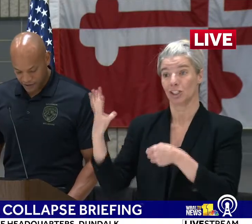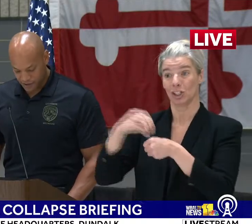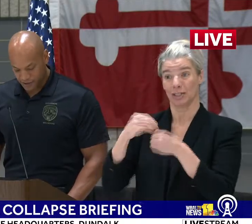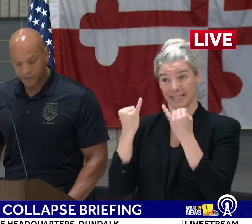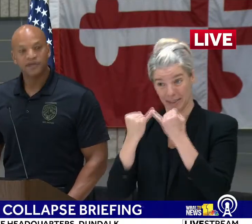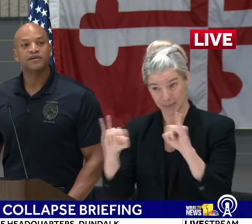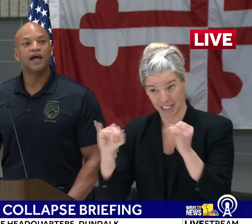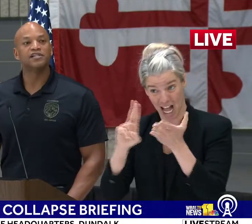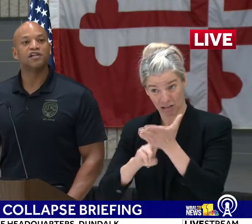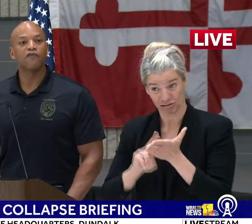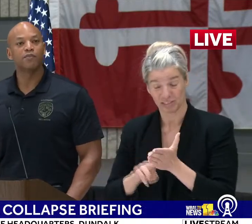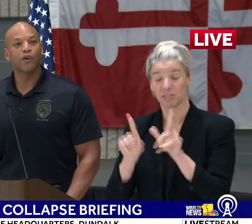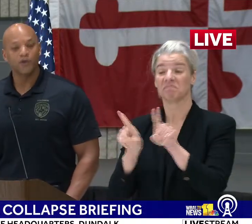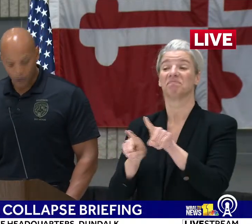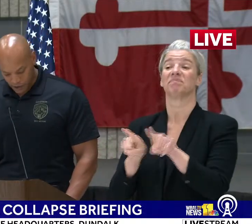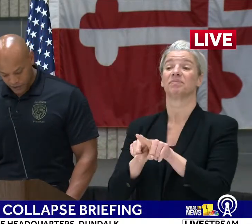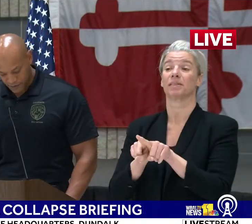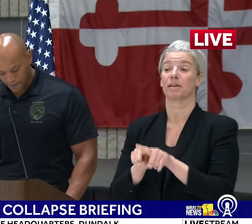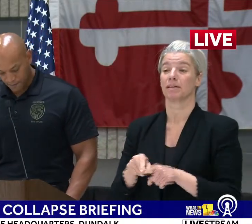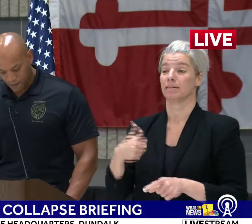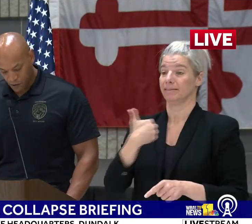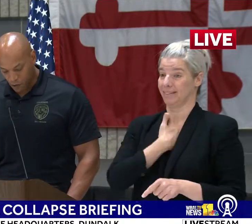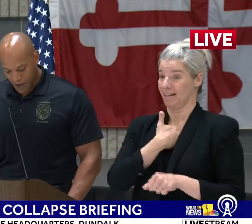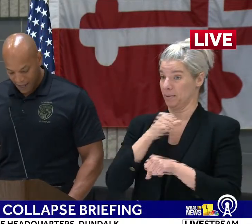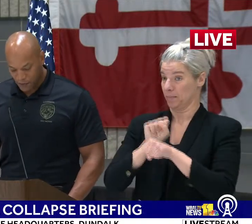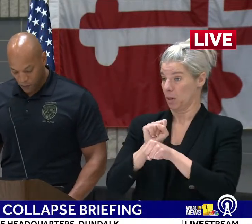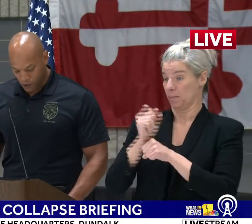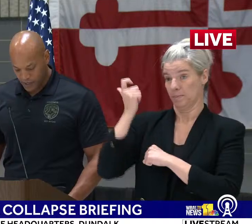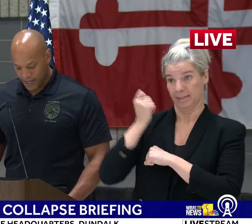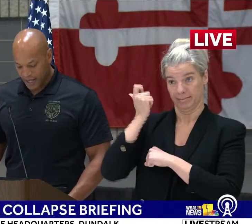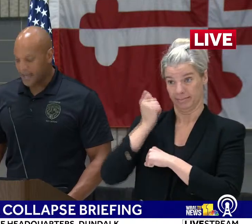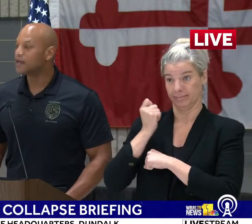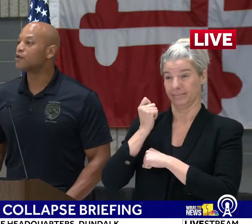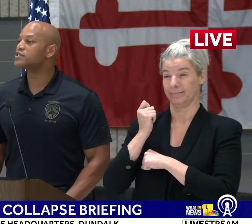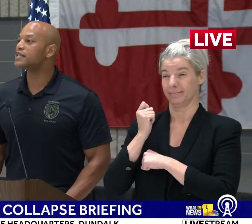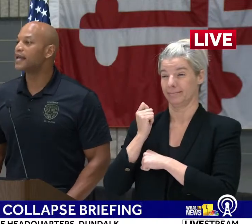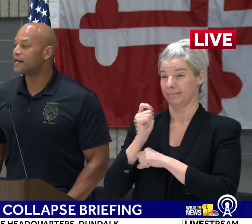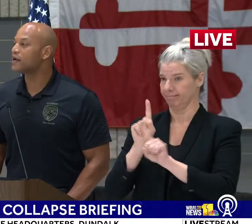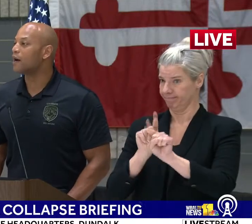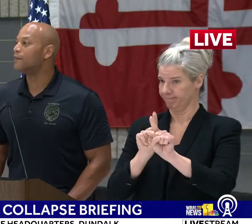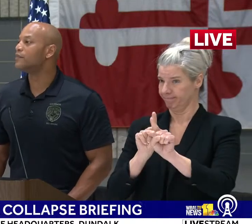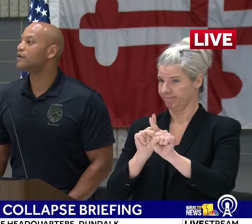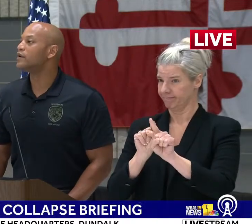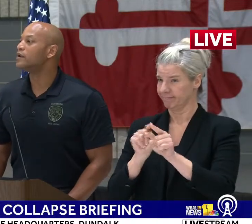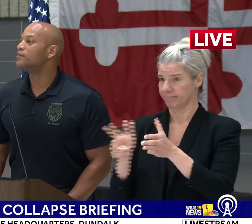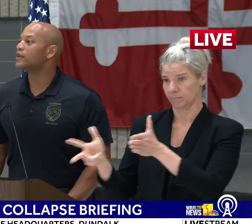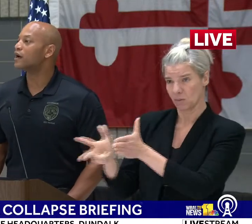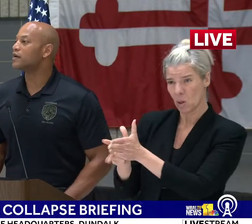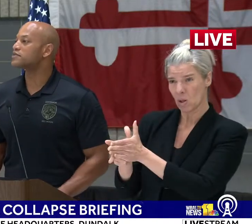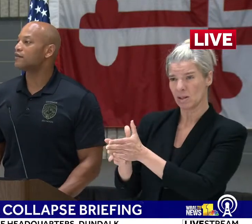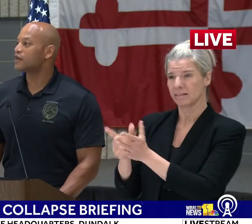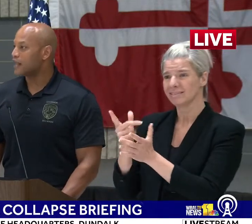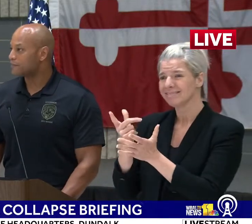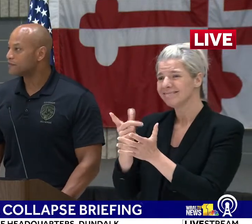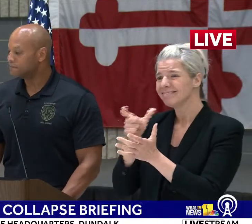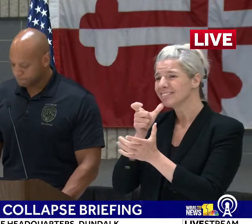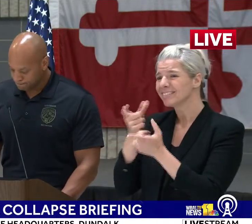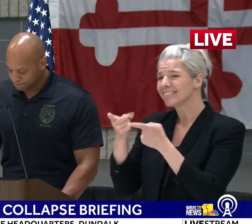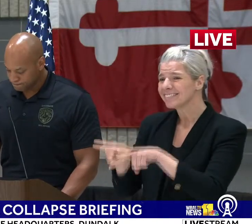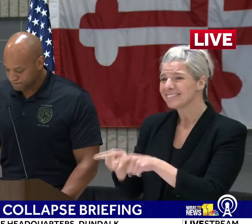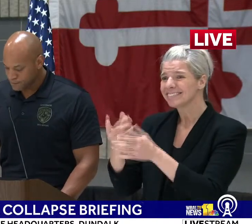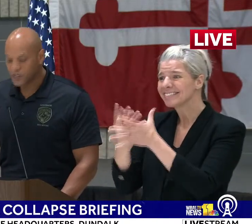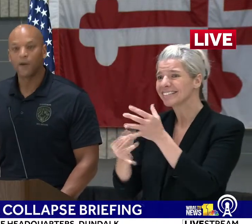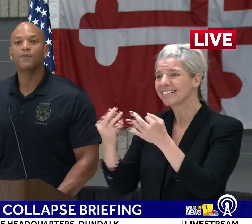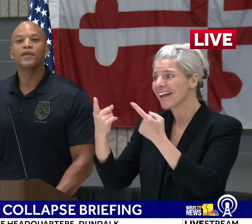independent contractors and self-employed workers who are at the port and losing income because of the